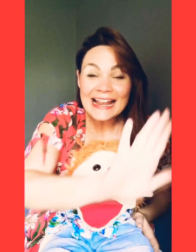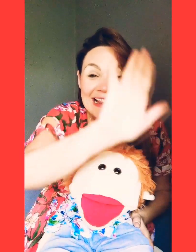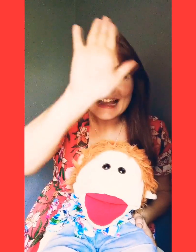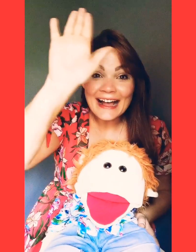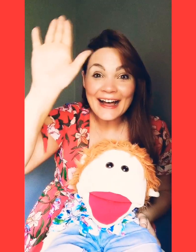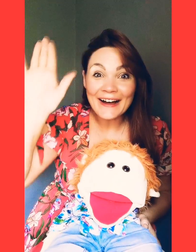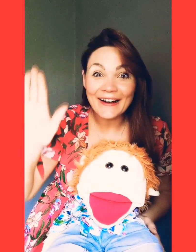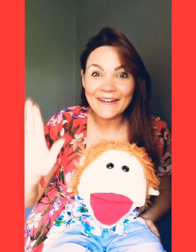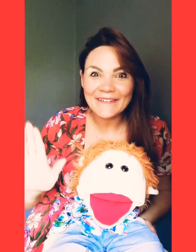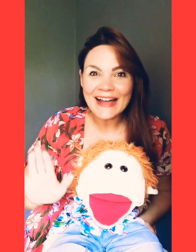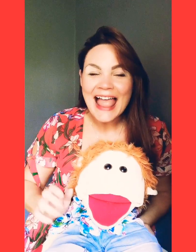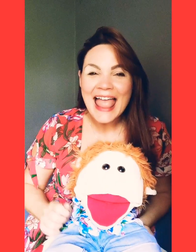Hello,